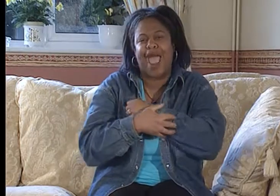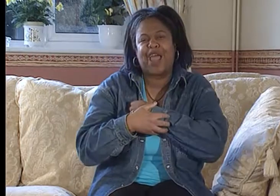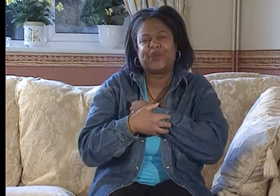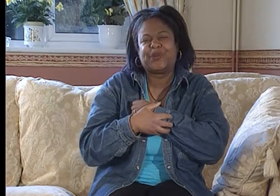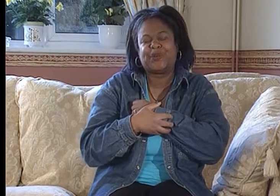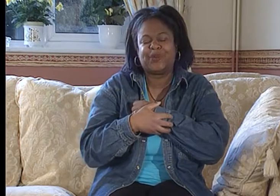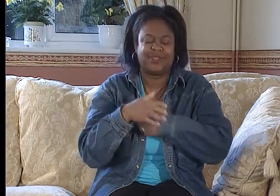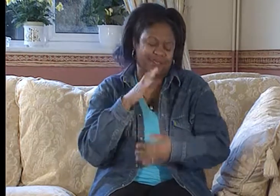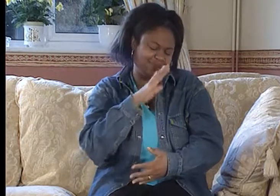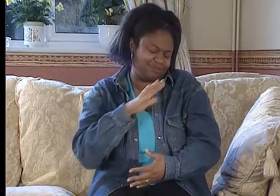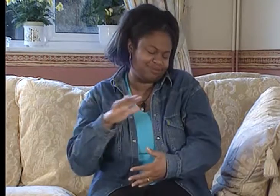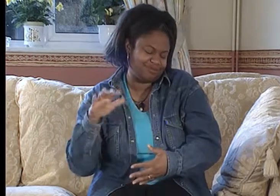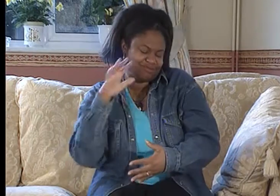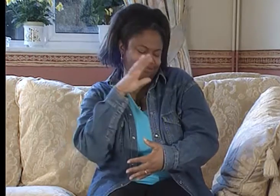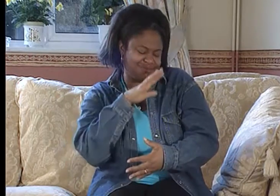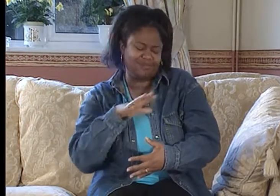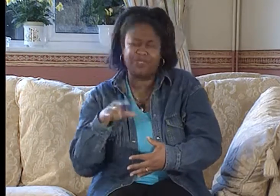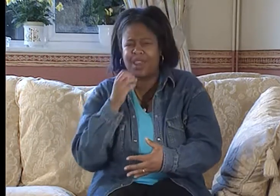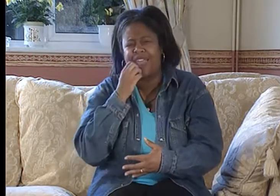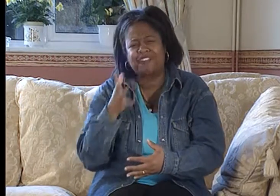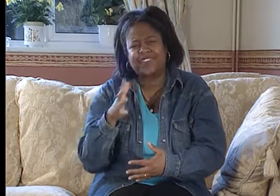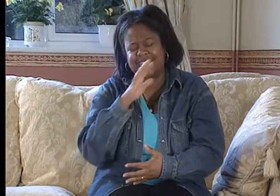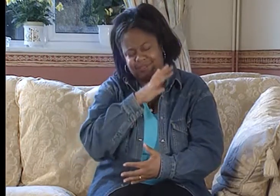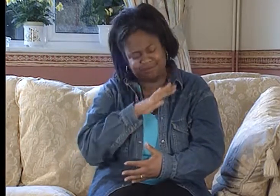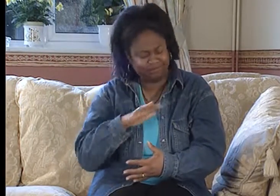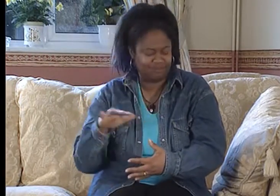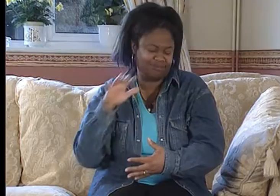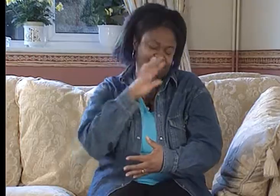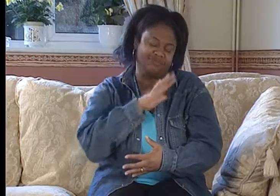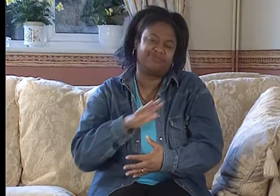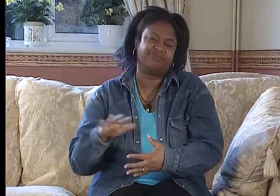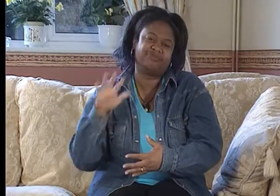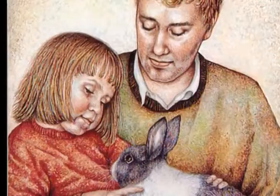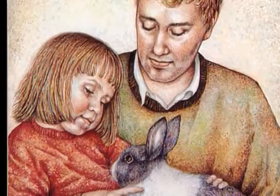eyes. Ella thought he was lovely.